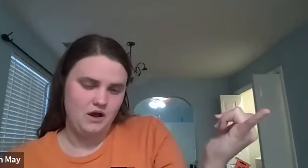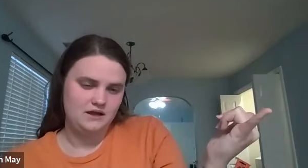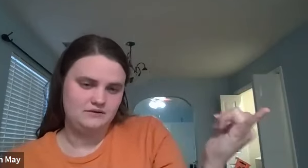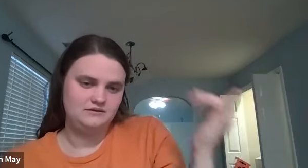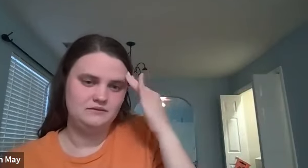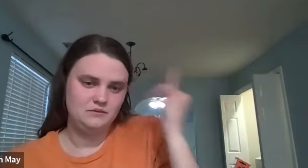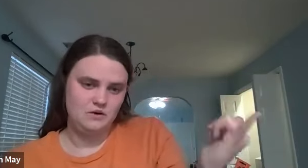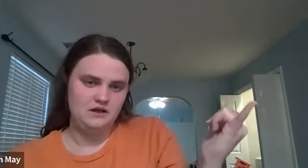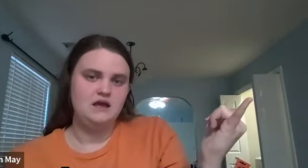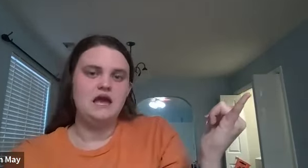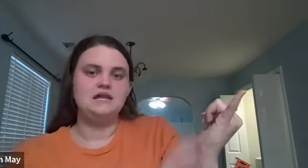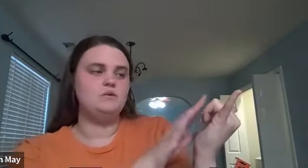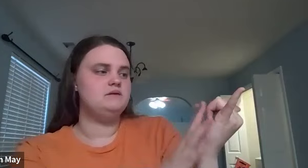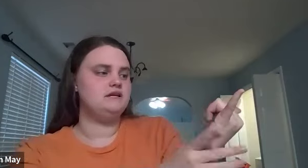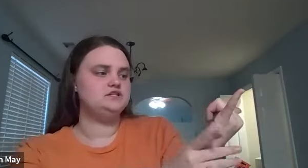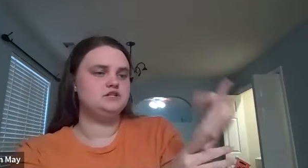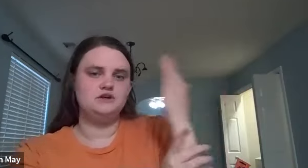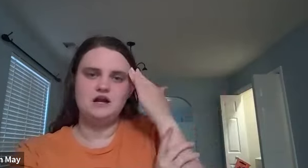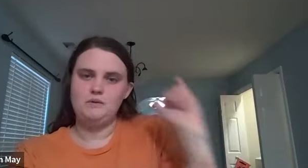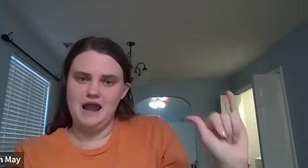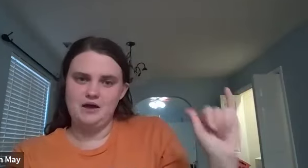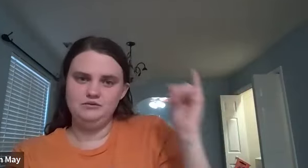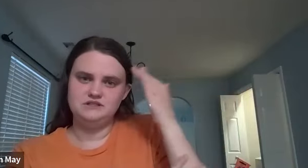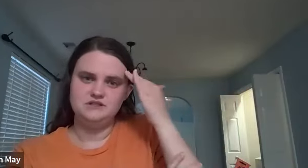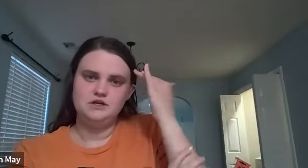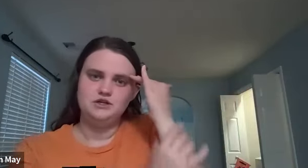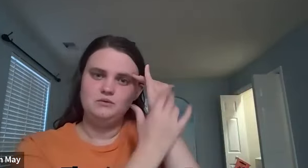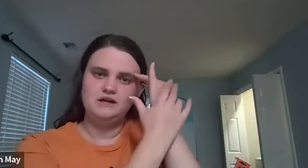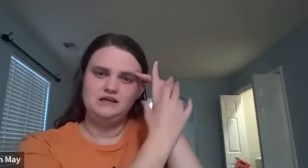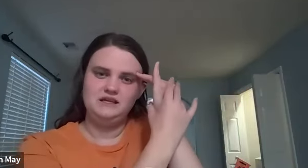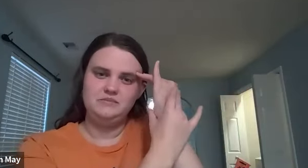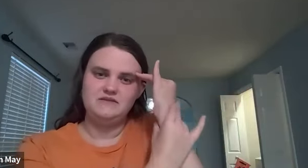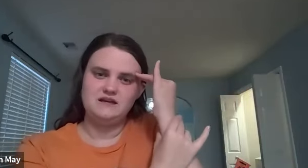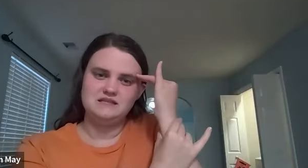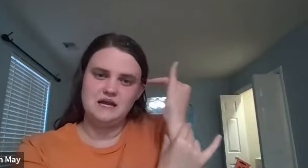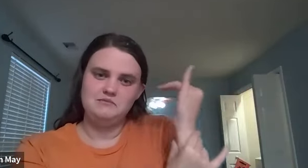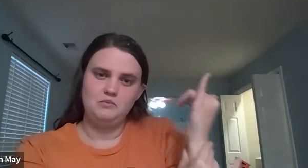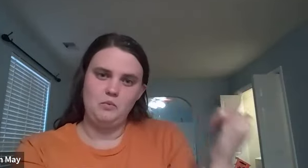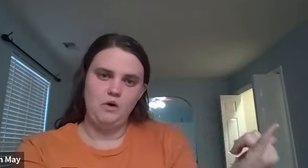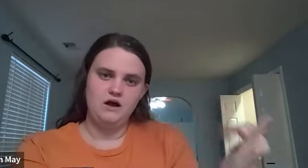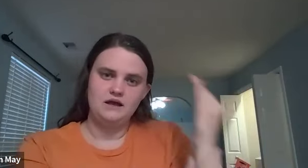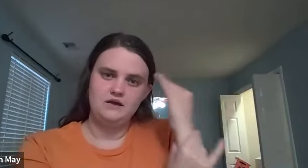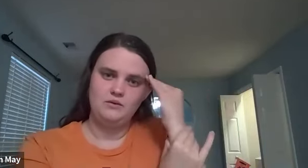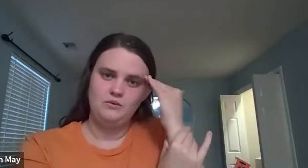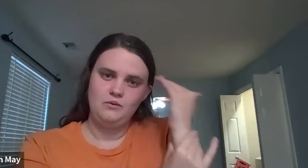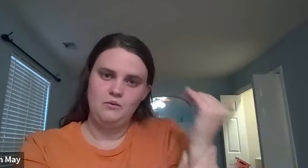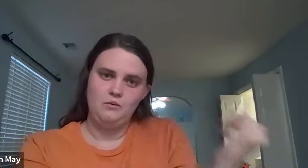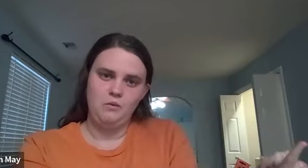Why. Why. And you want to make sure you're not going out. You want to keep it in that same Y.